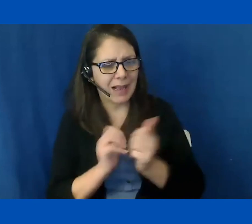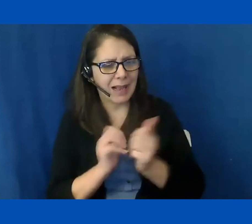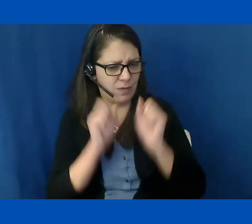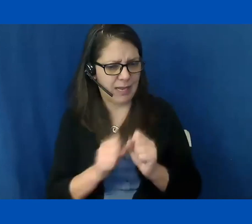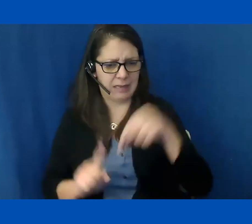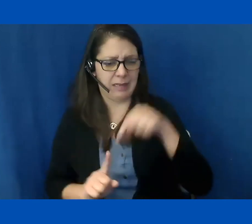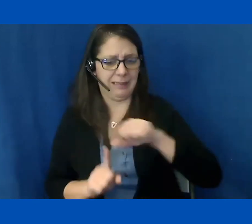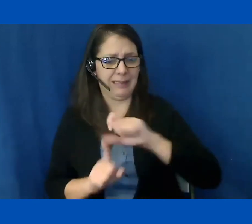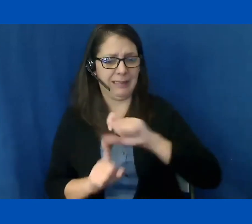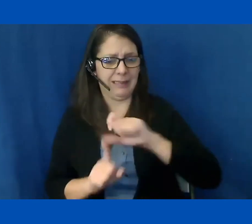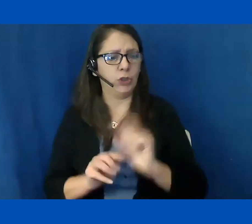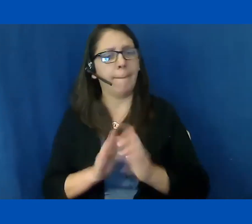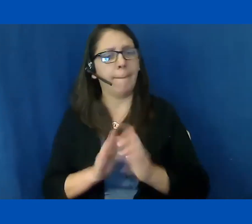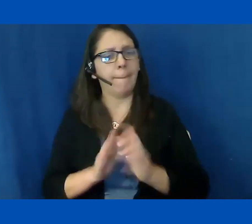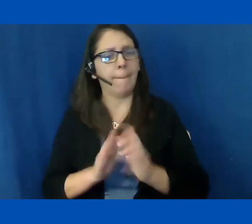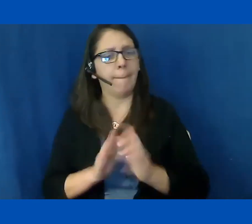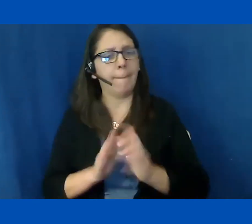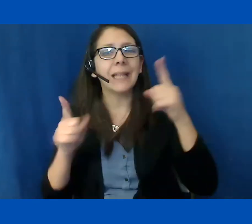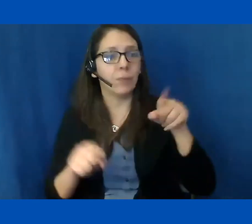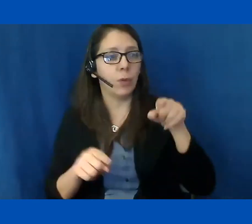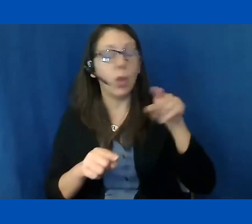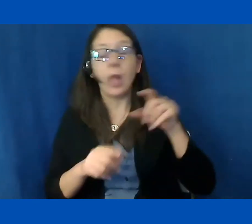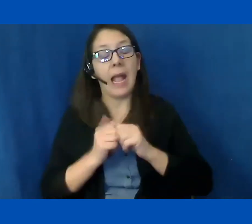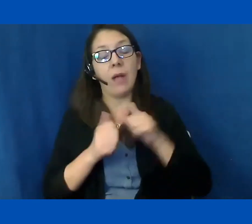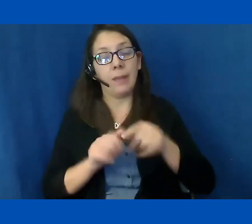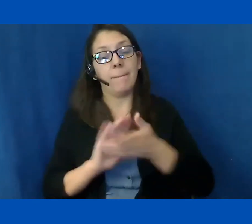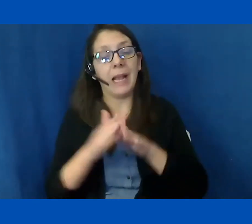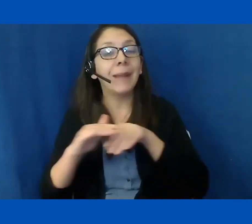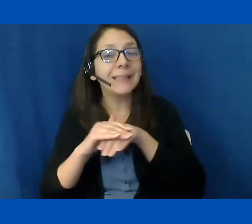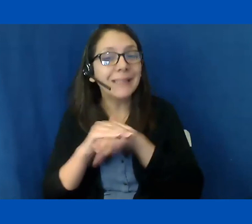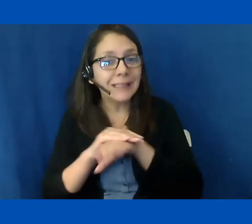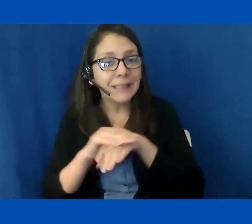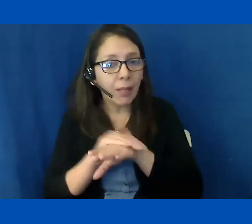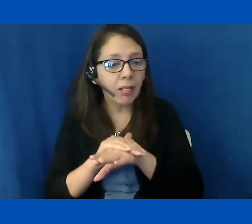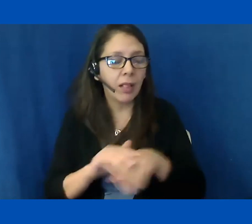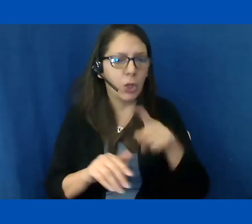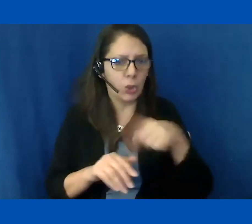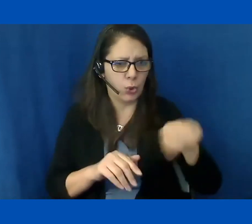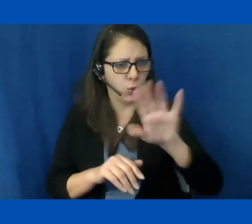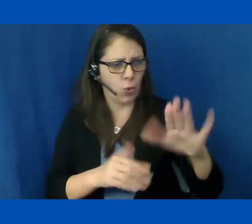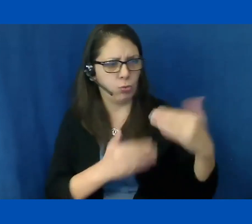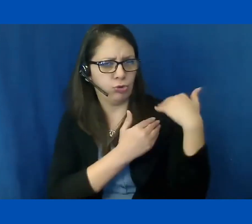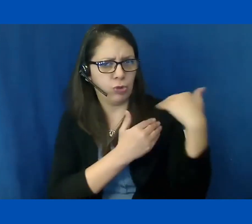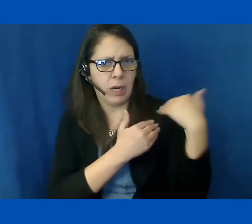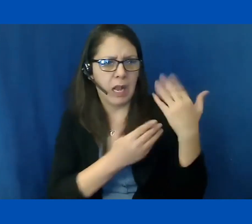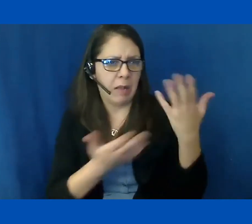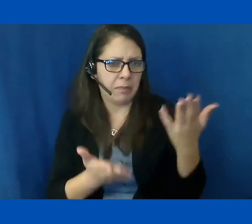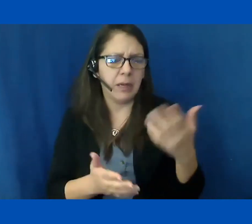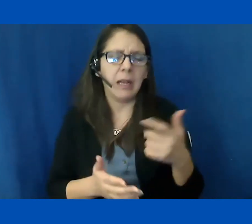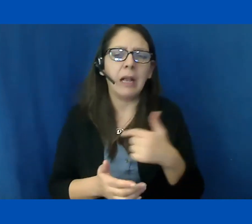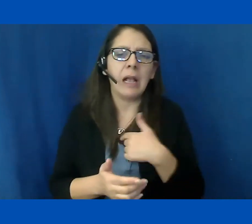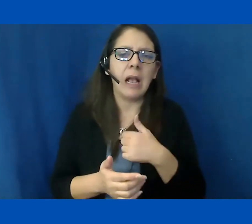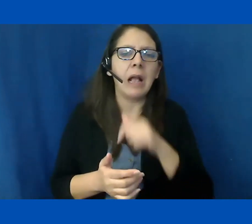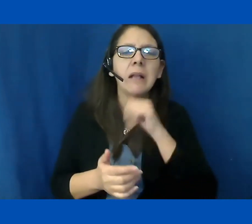that you guys need to make this accessible, right? I didn't want to go that right. I didn't want to be like, you're entitled to help